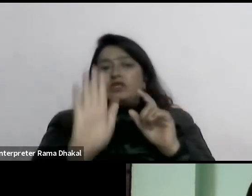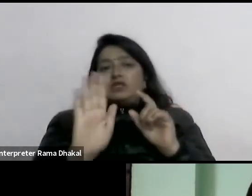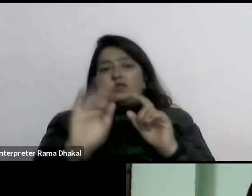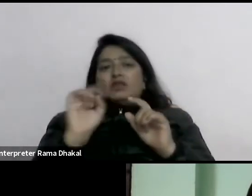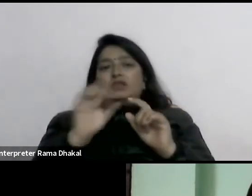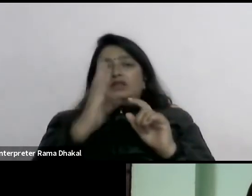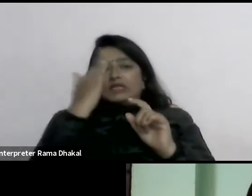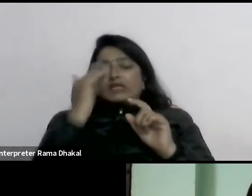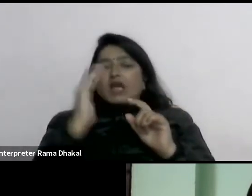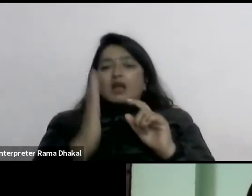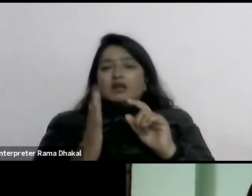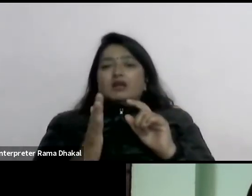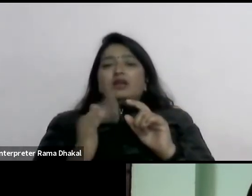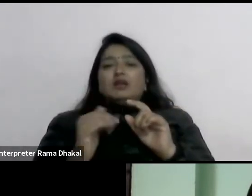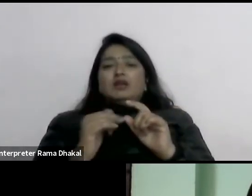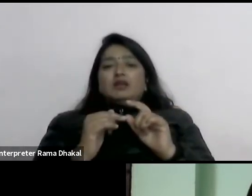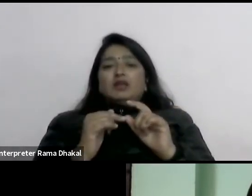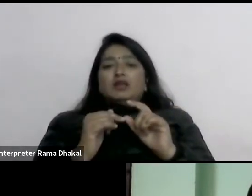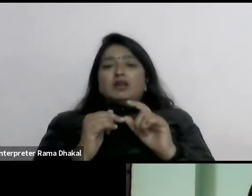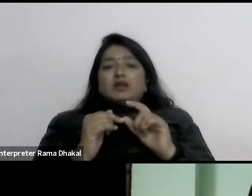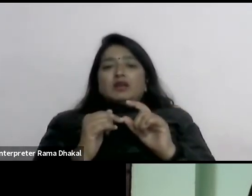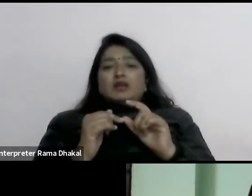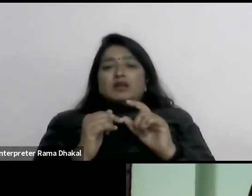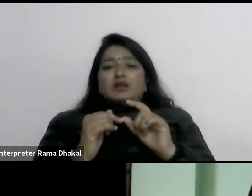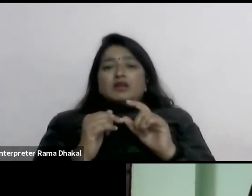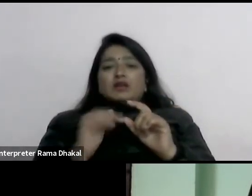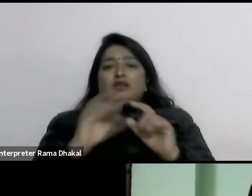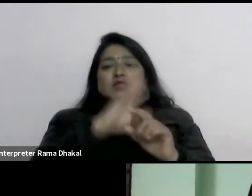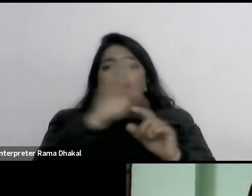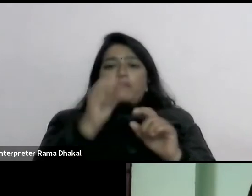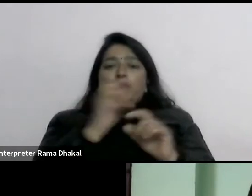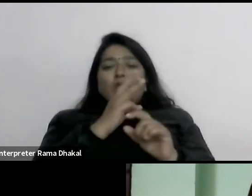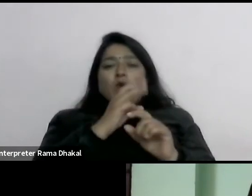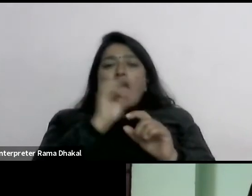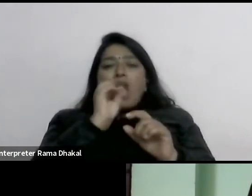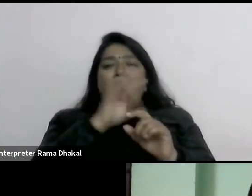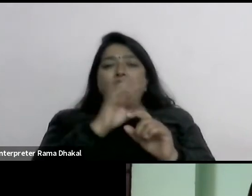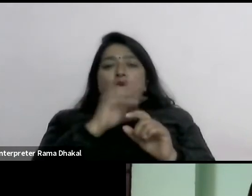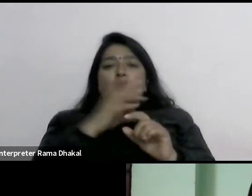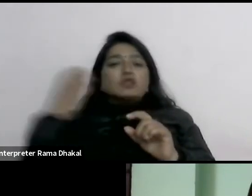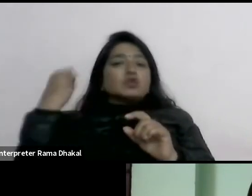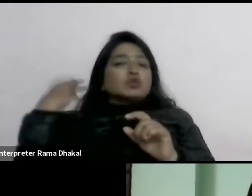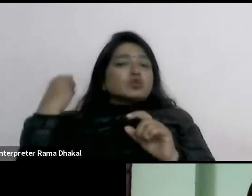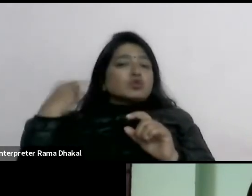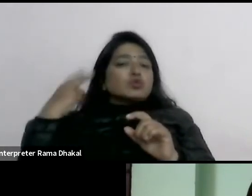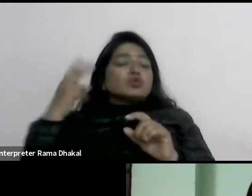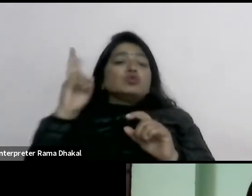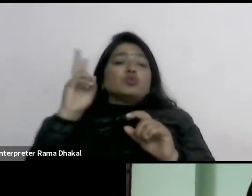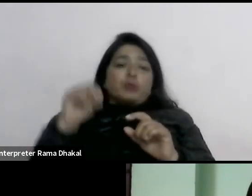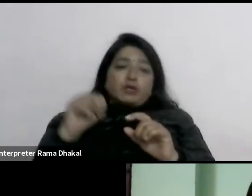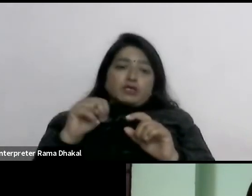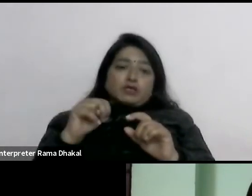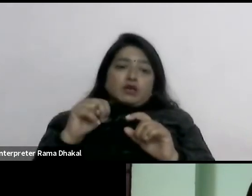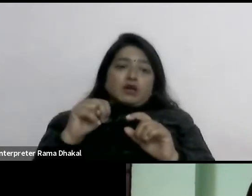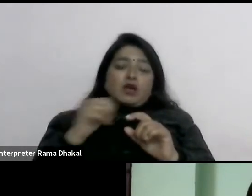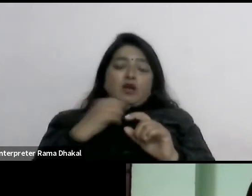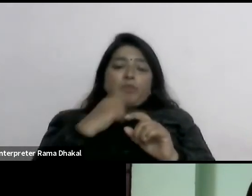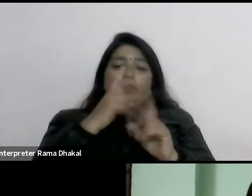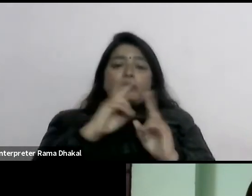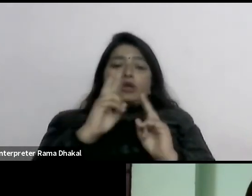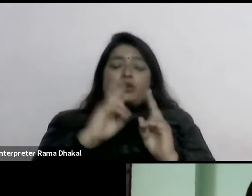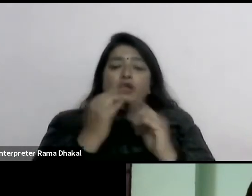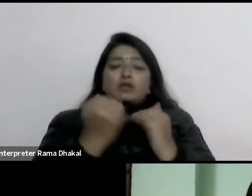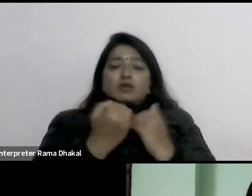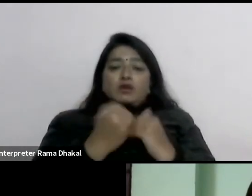find the formula that makes all those voices heard. And so that's why I think to some extent one is not happy